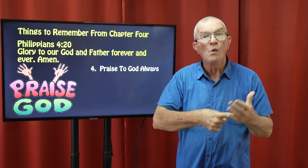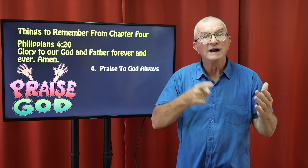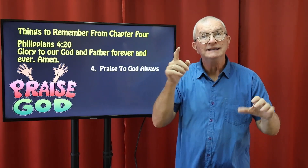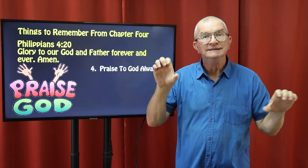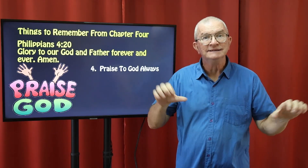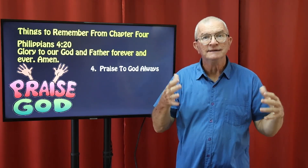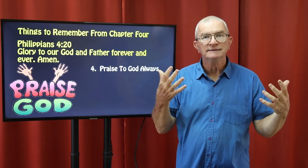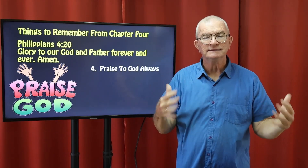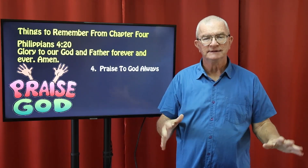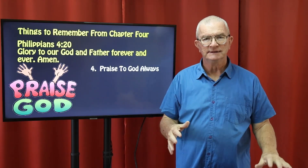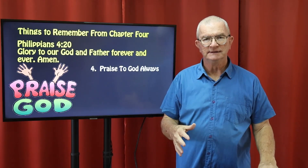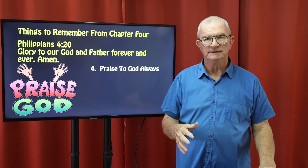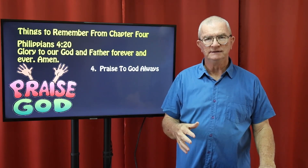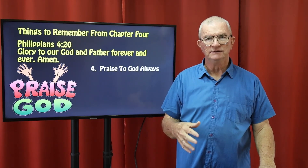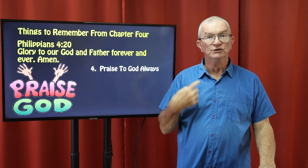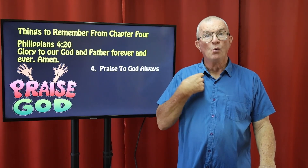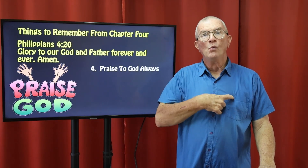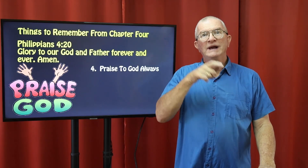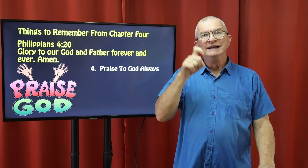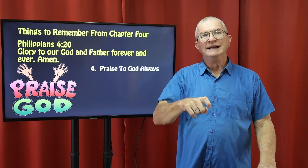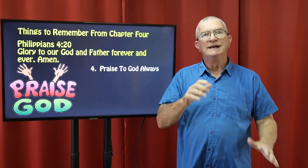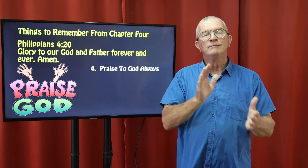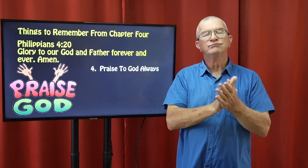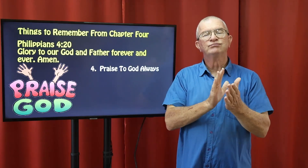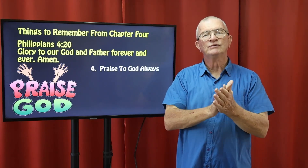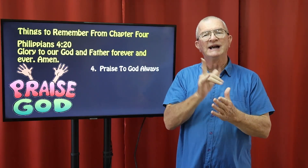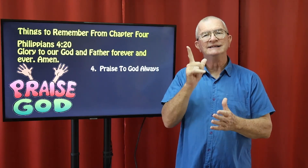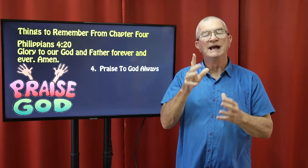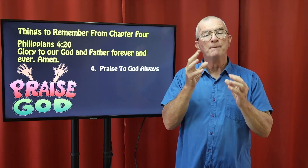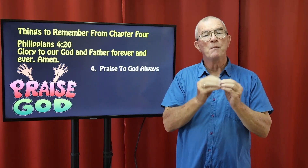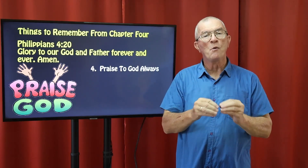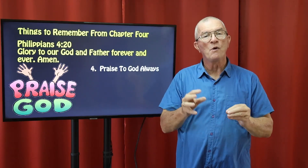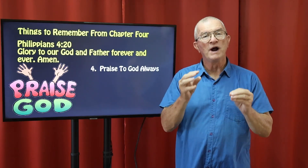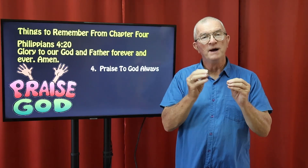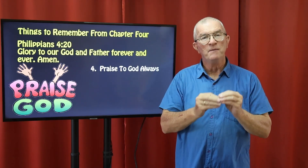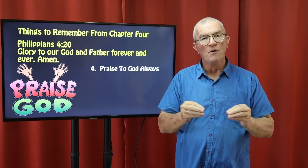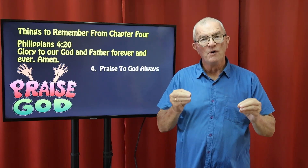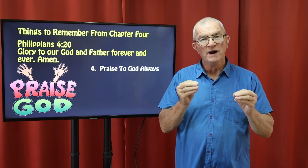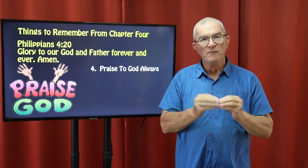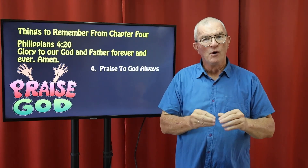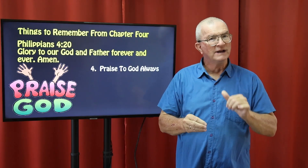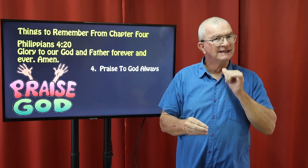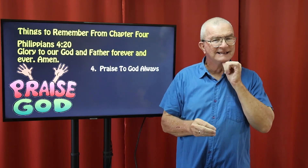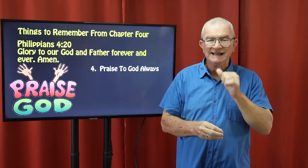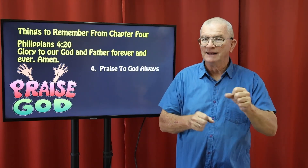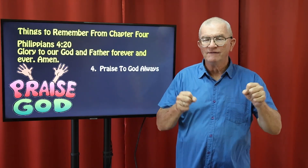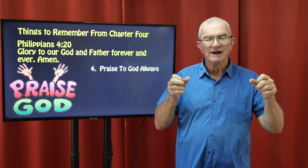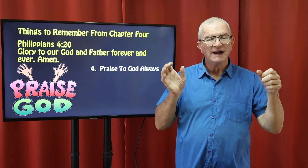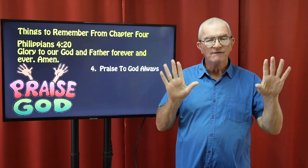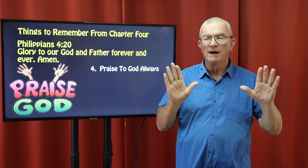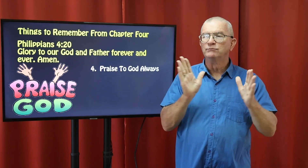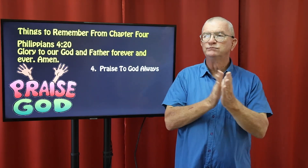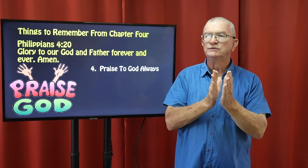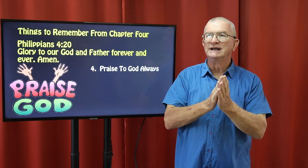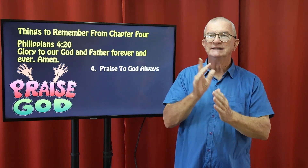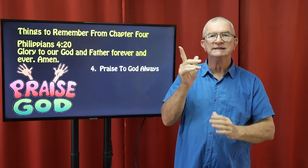for what He's done already, and we need to praise Him more and more, not give up praising